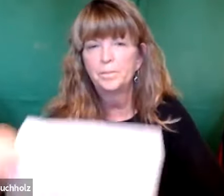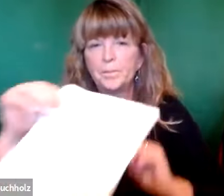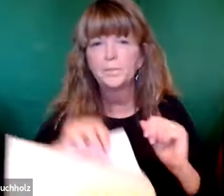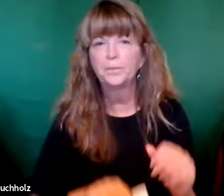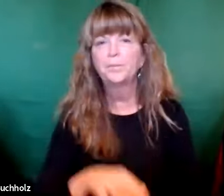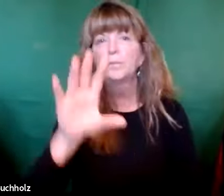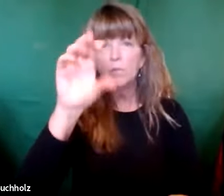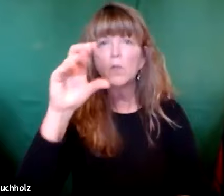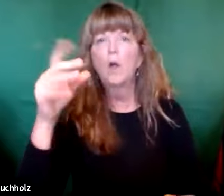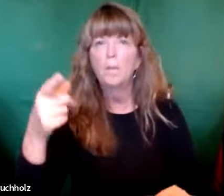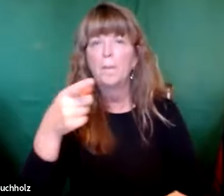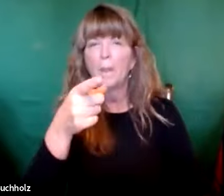Let me go into this a little more.